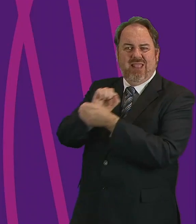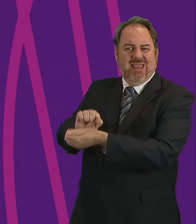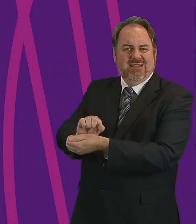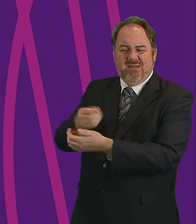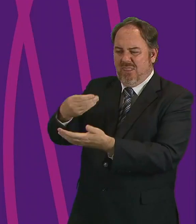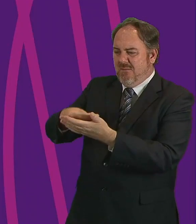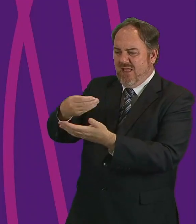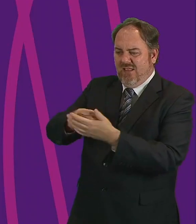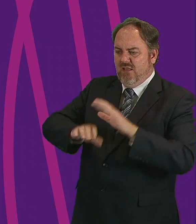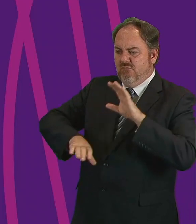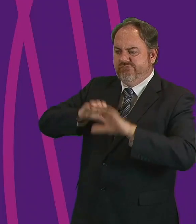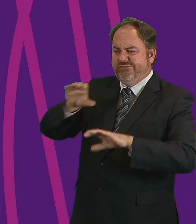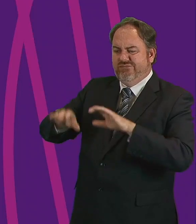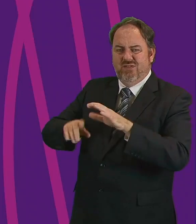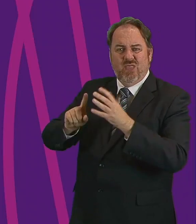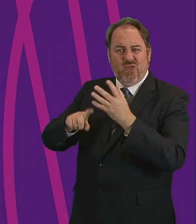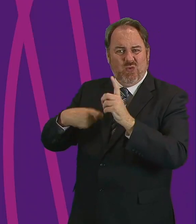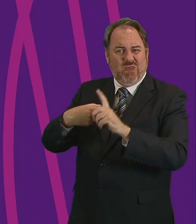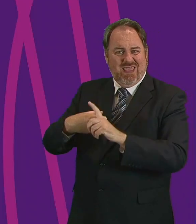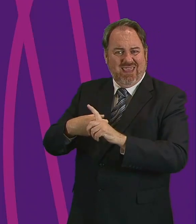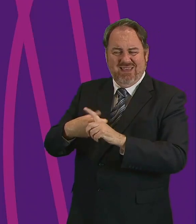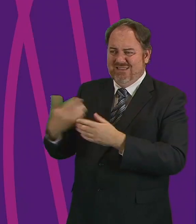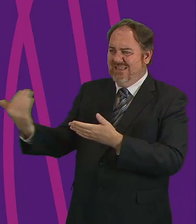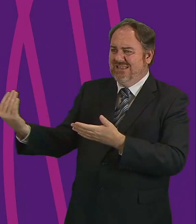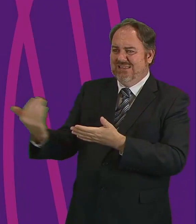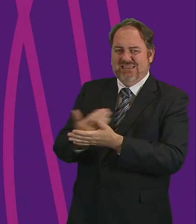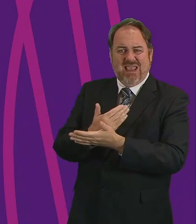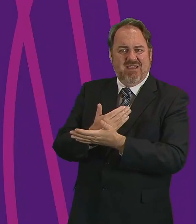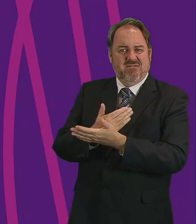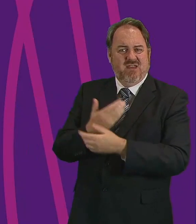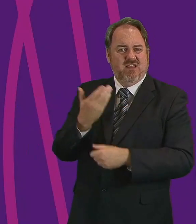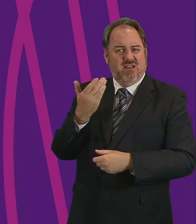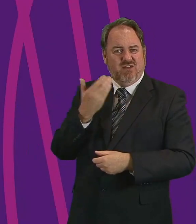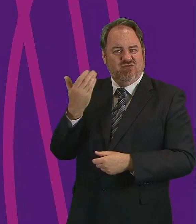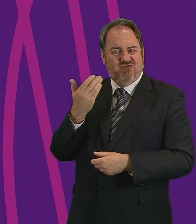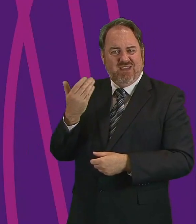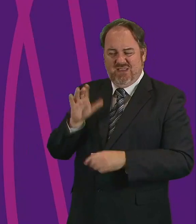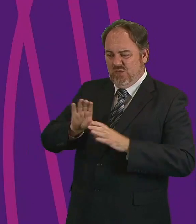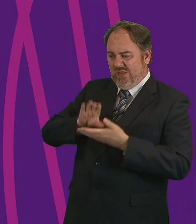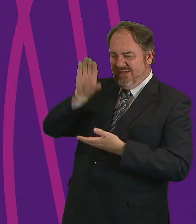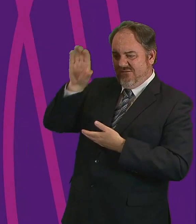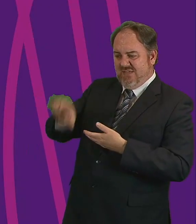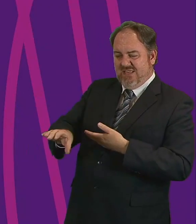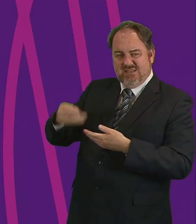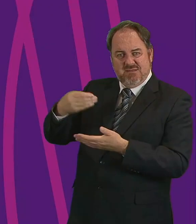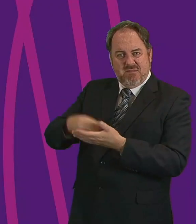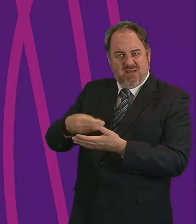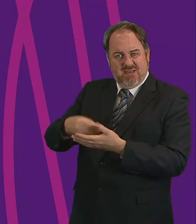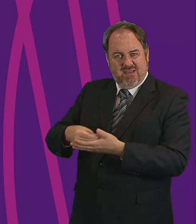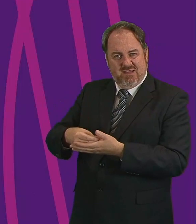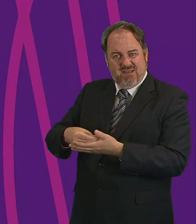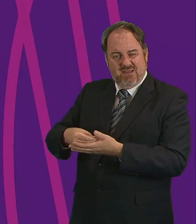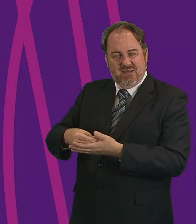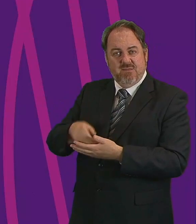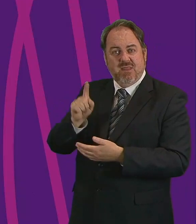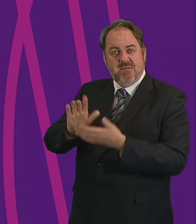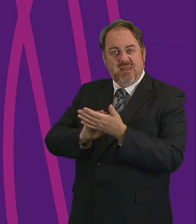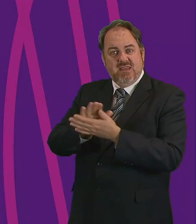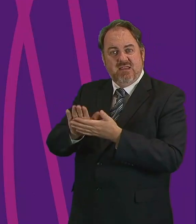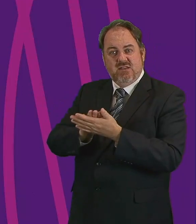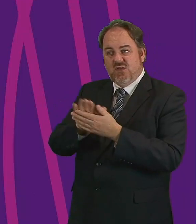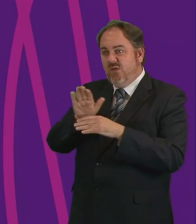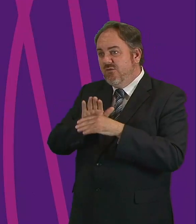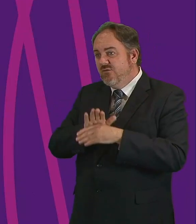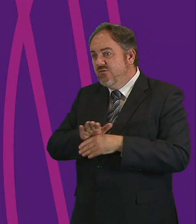the UK is a relatively safe place to put your money. Equally, future generations would